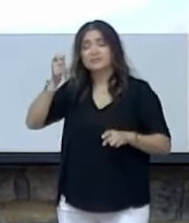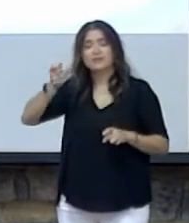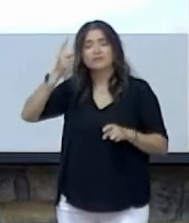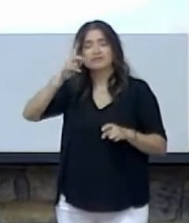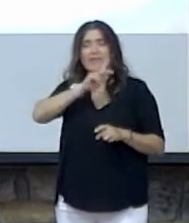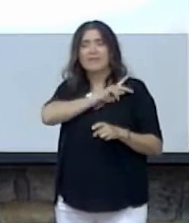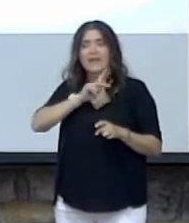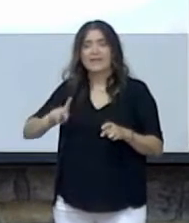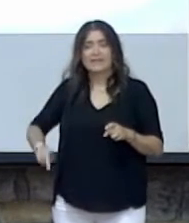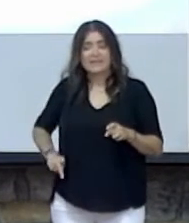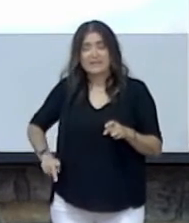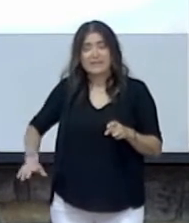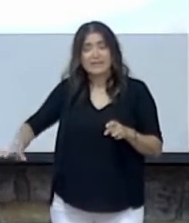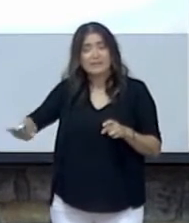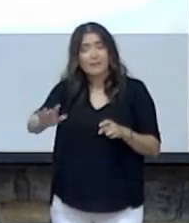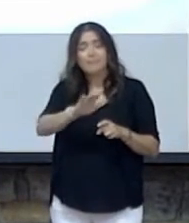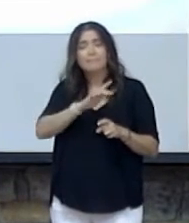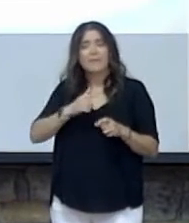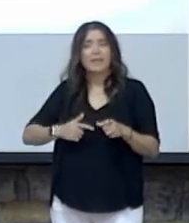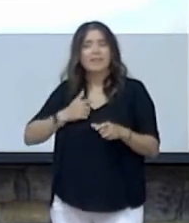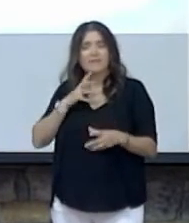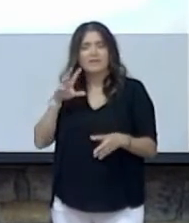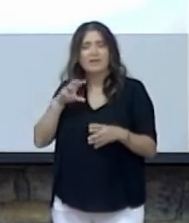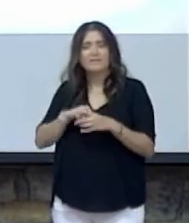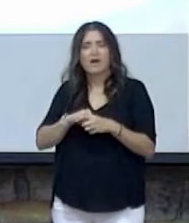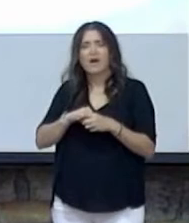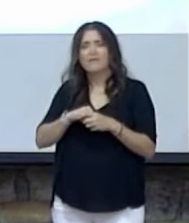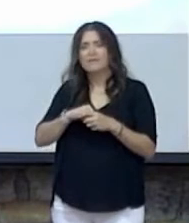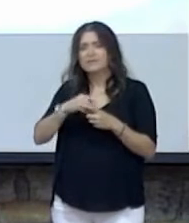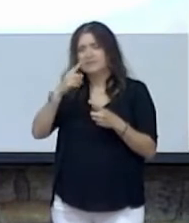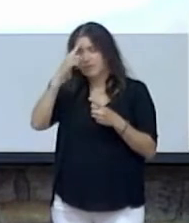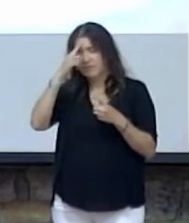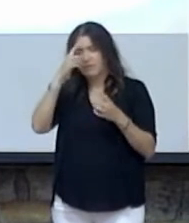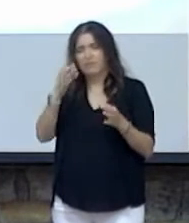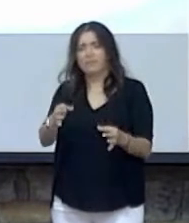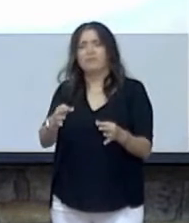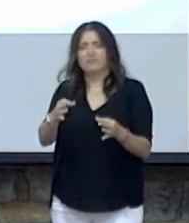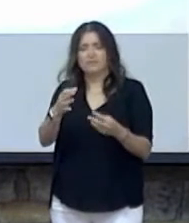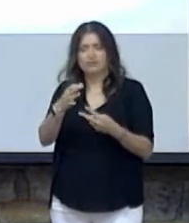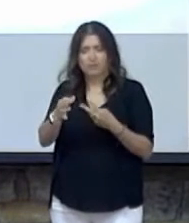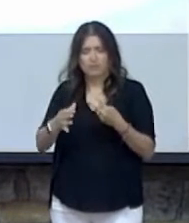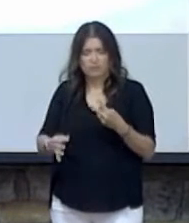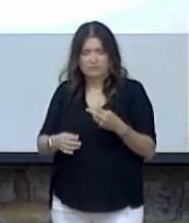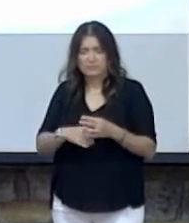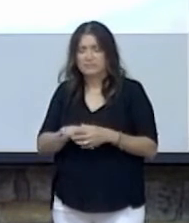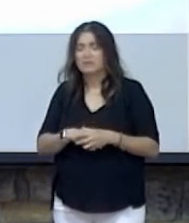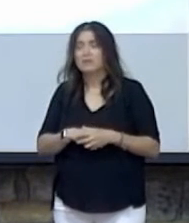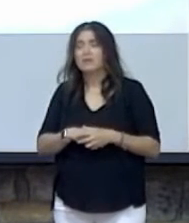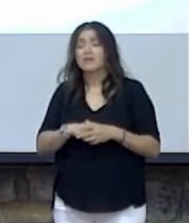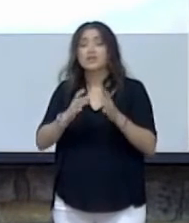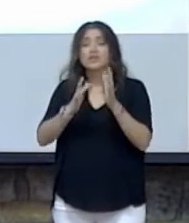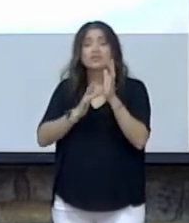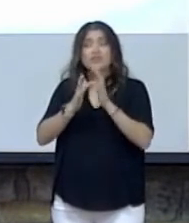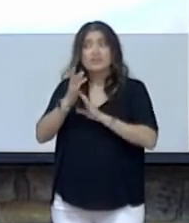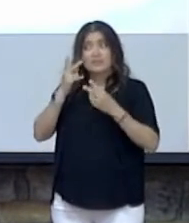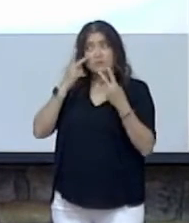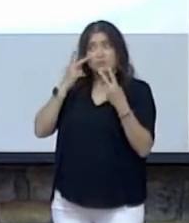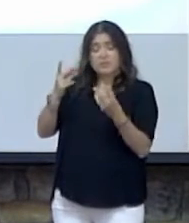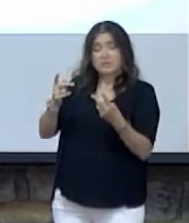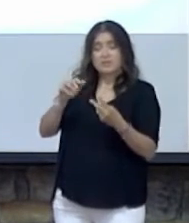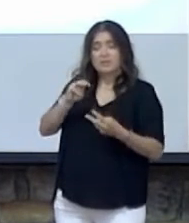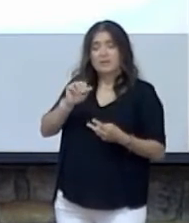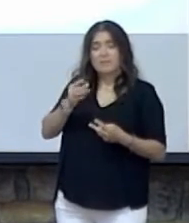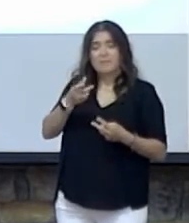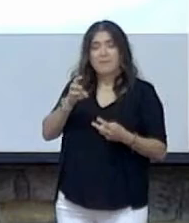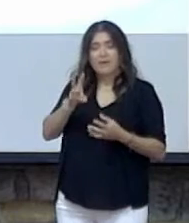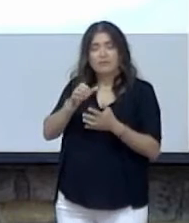living involves a thoughtful choice. You see, Jesus, just as we witnessed in Matthew chapter 6, is